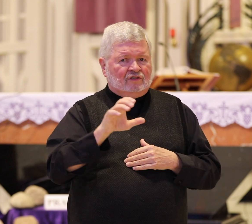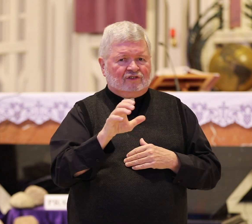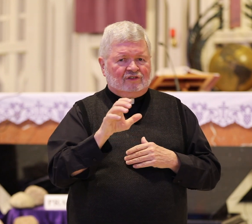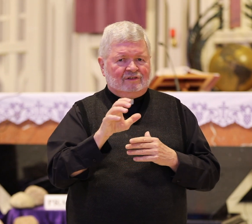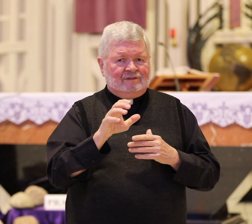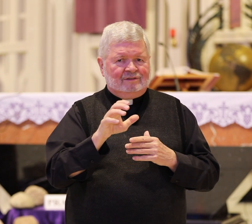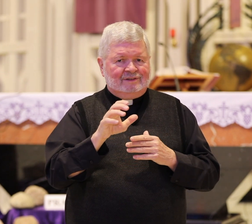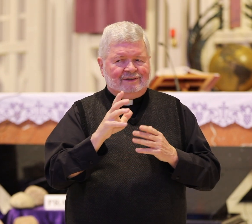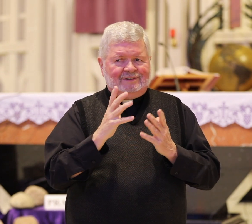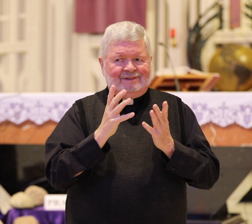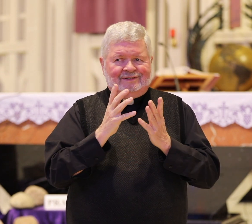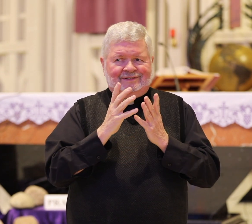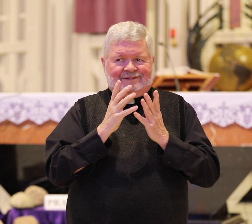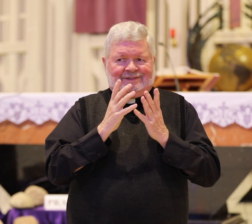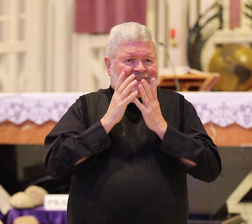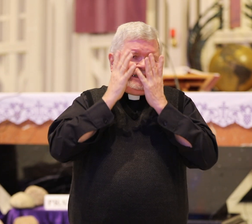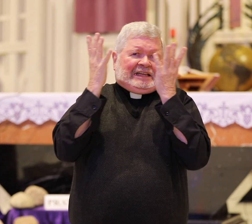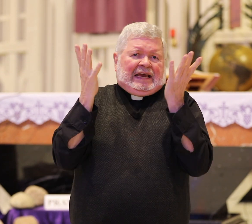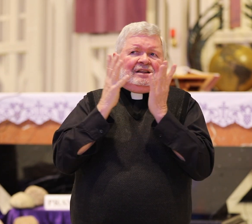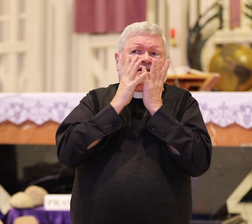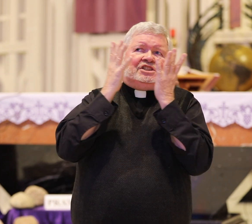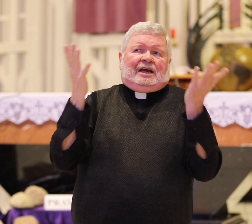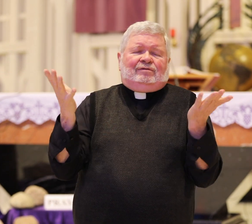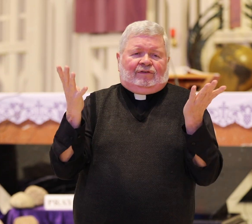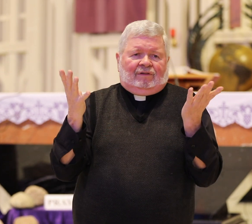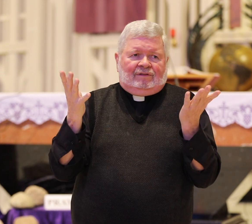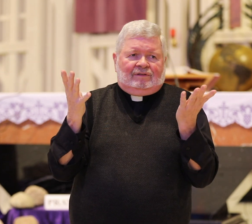cross is a scandal, it's shameful.